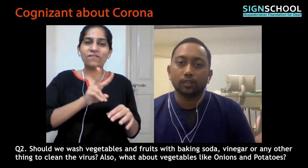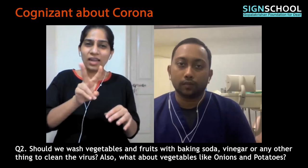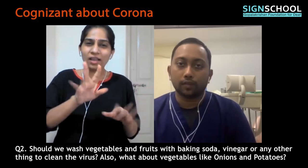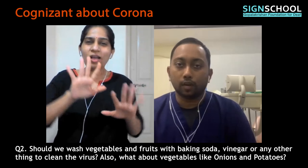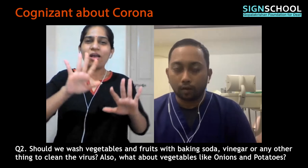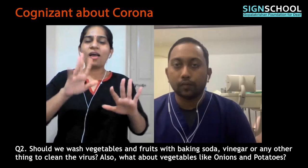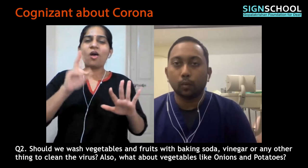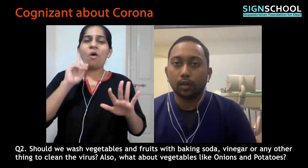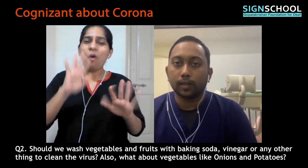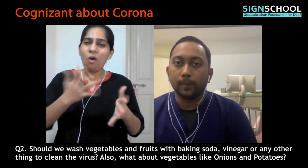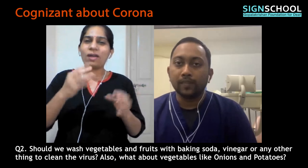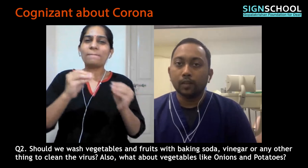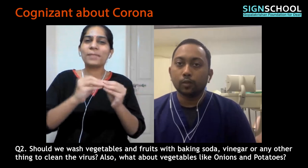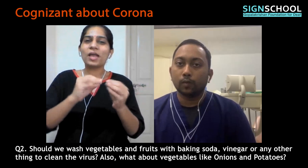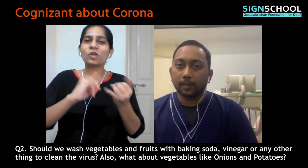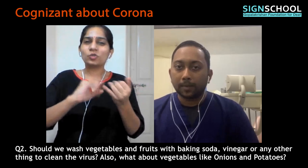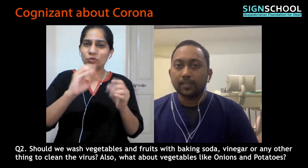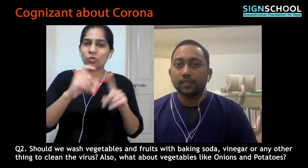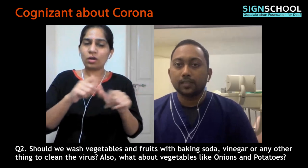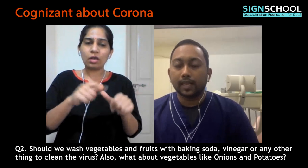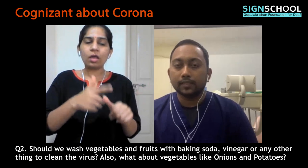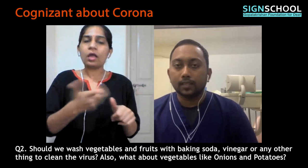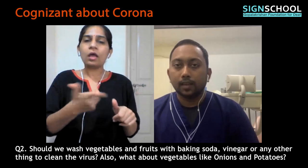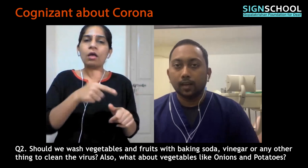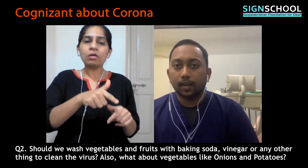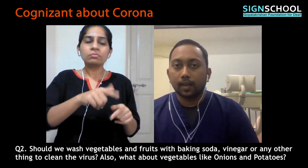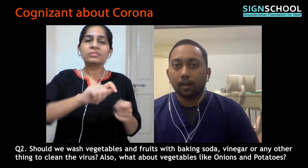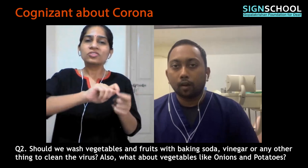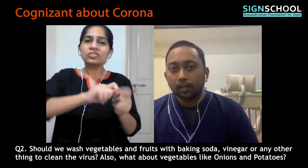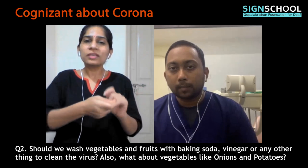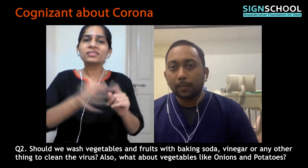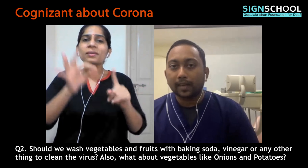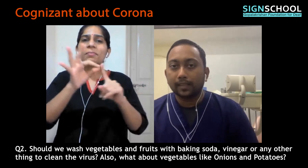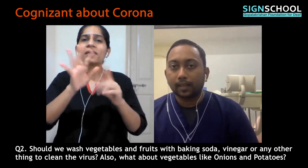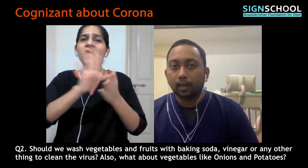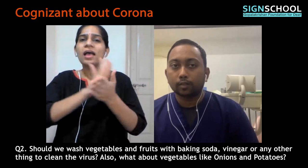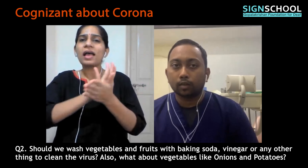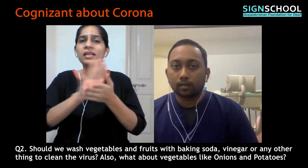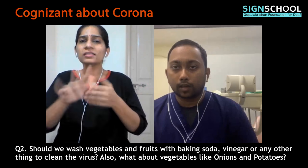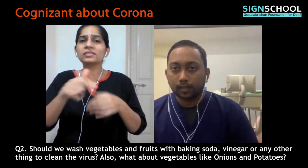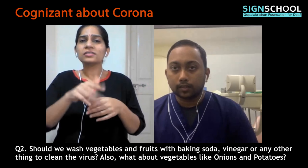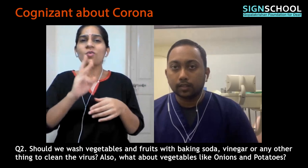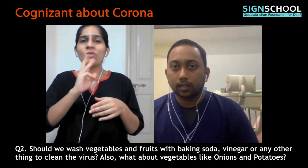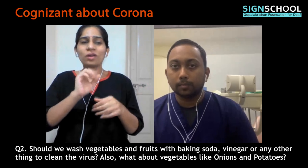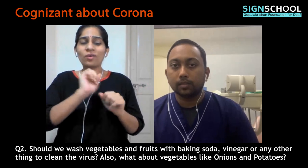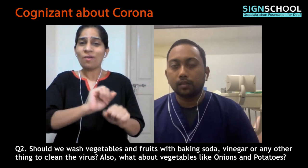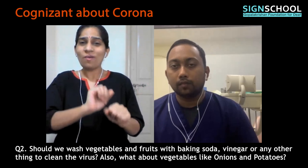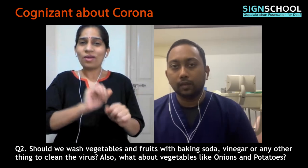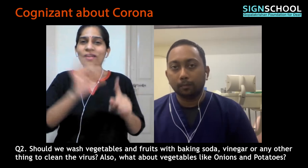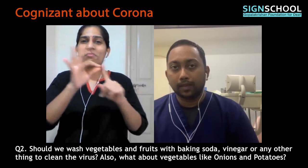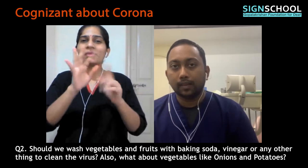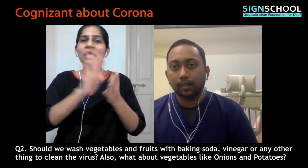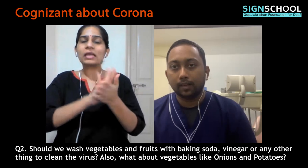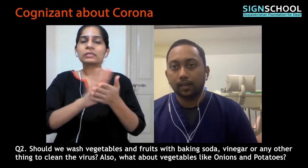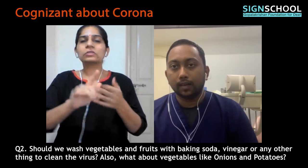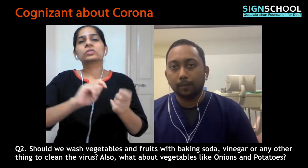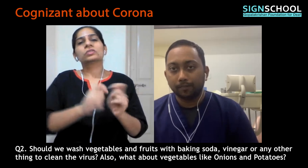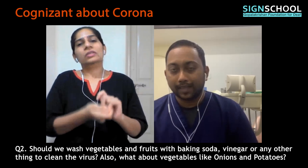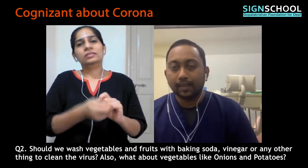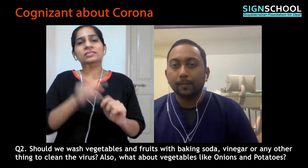the pHs of the water. So when the pH is changed, all of the bacteria or other germs will